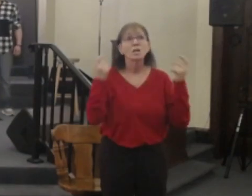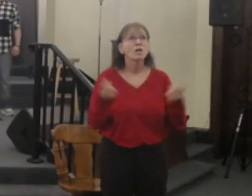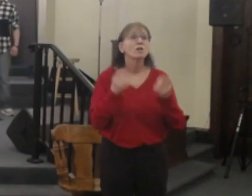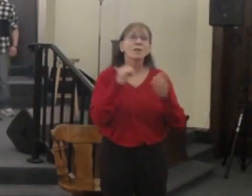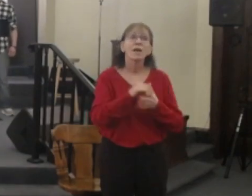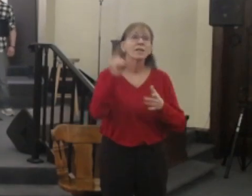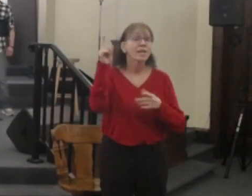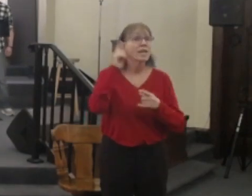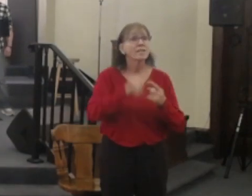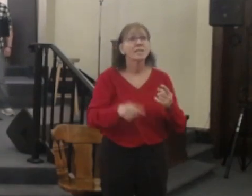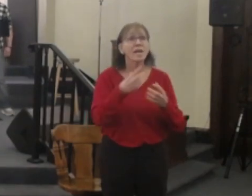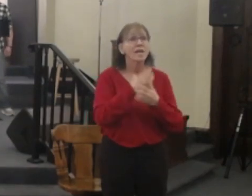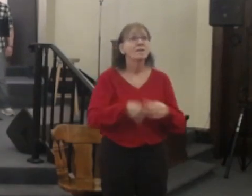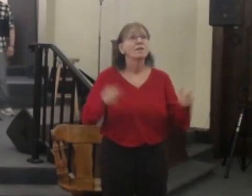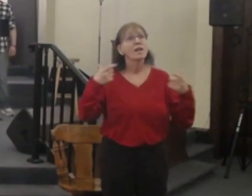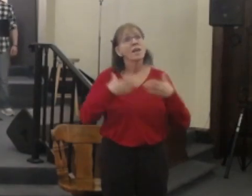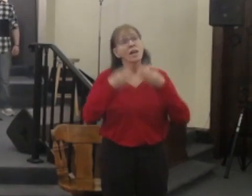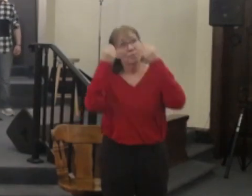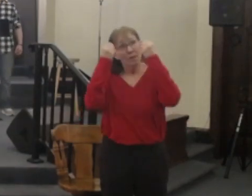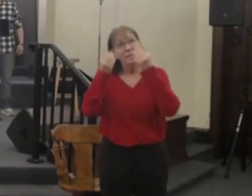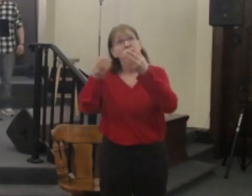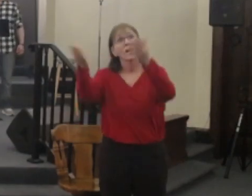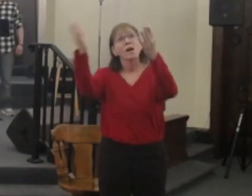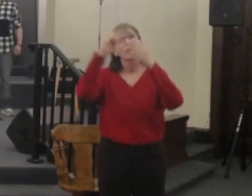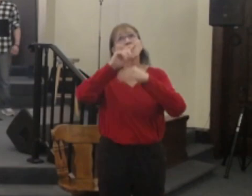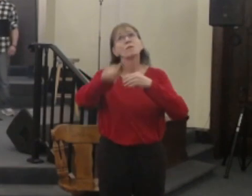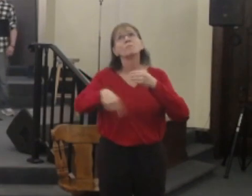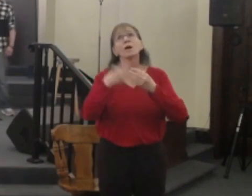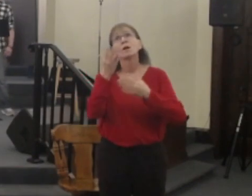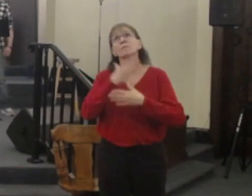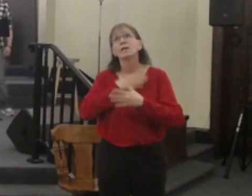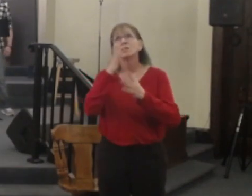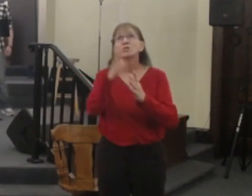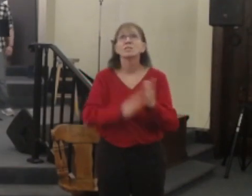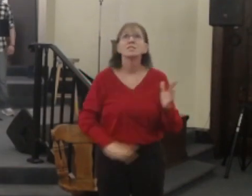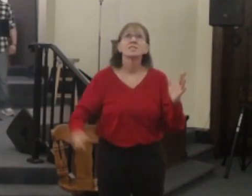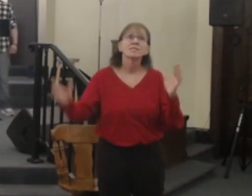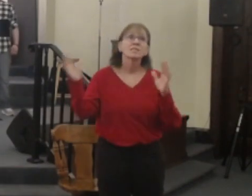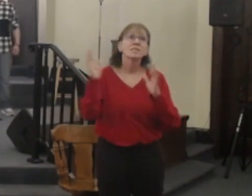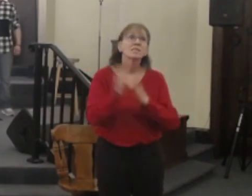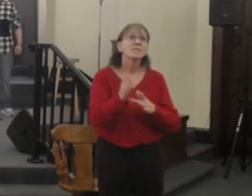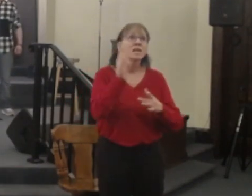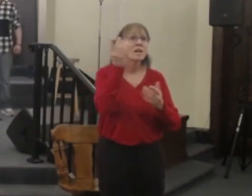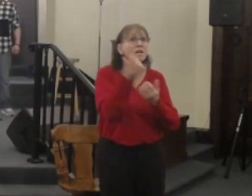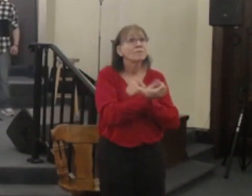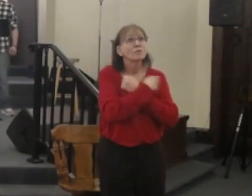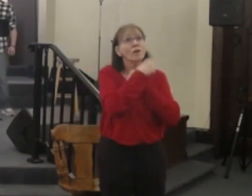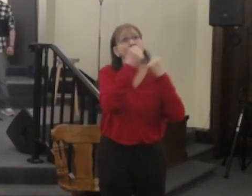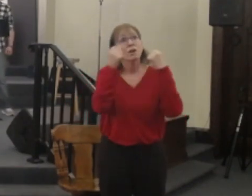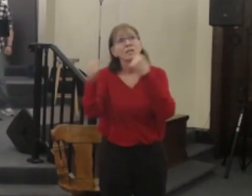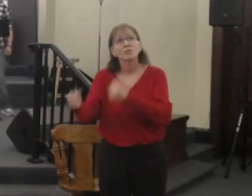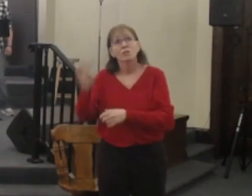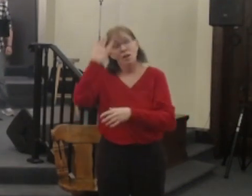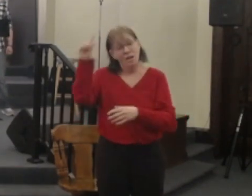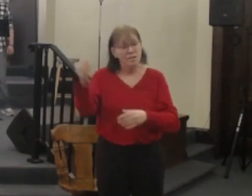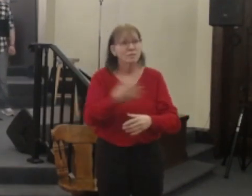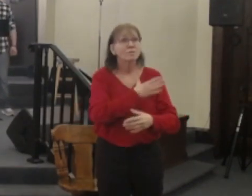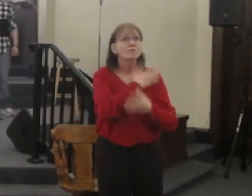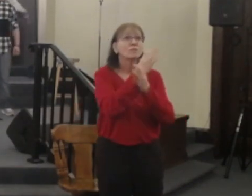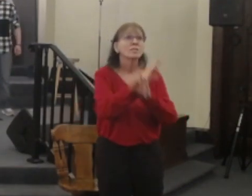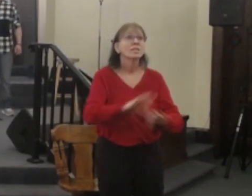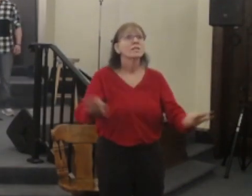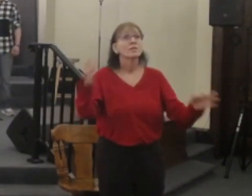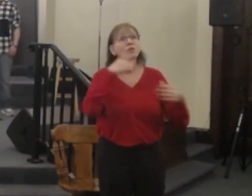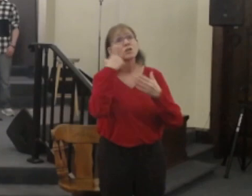sinner that he can't save. Let me tell you about my Jesus. His love is strong and his grace is